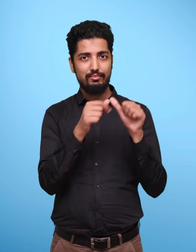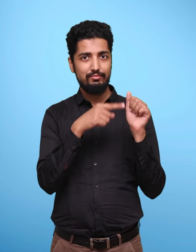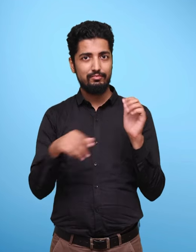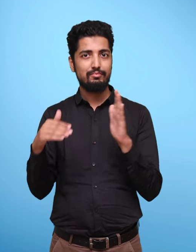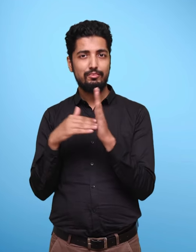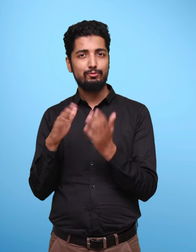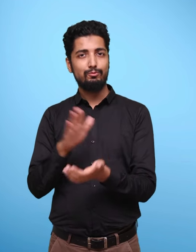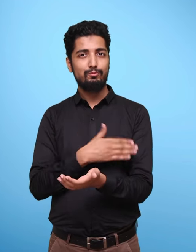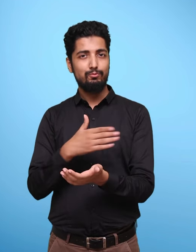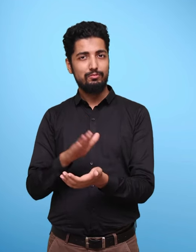Alphabet song.